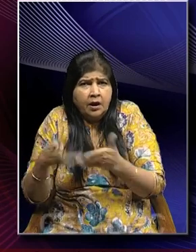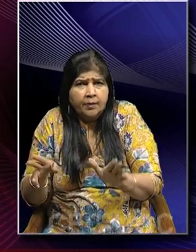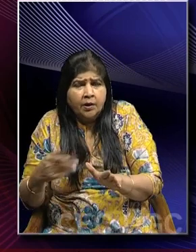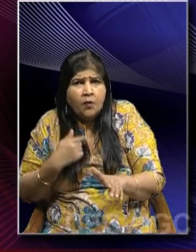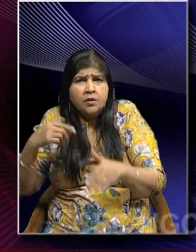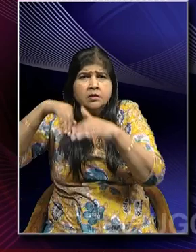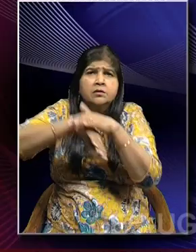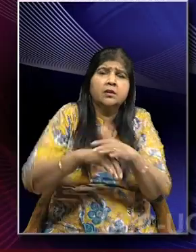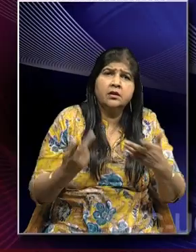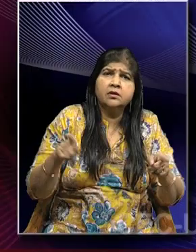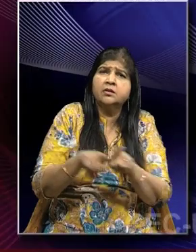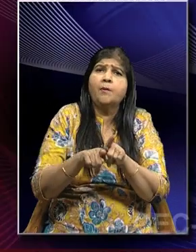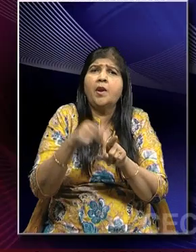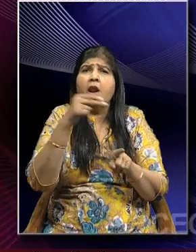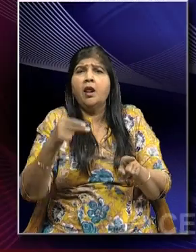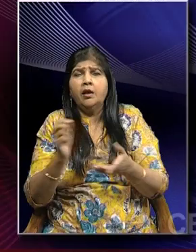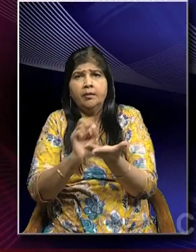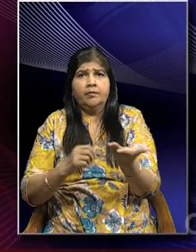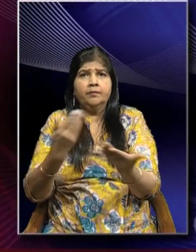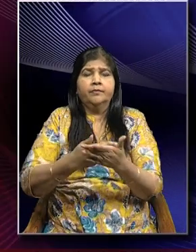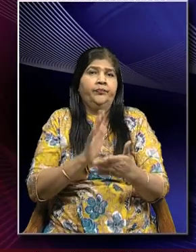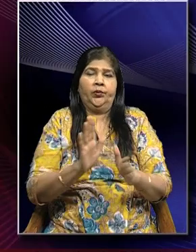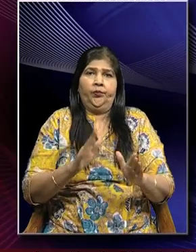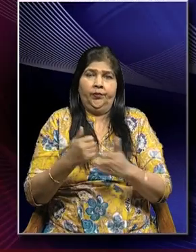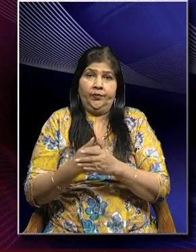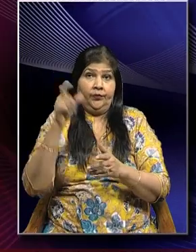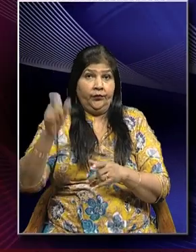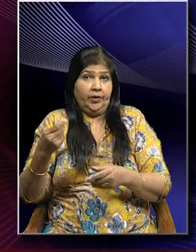or they are simply on paper they are independent, but they are